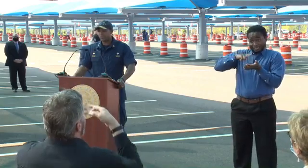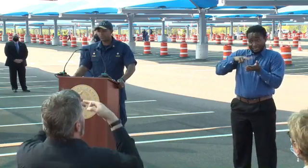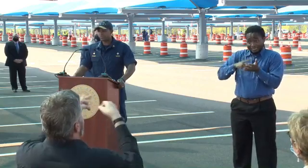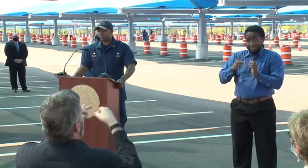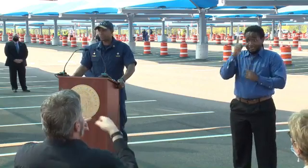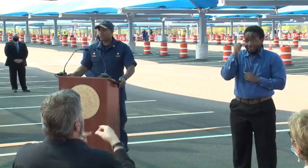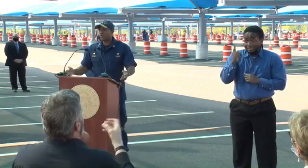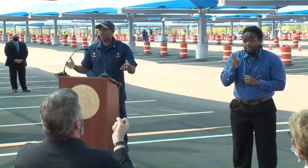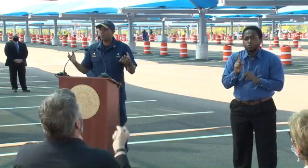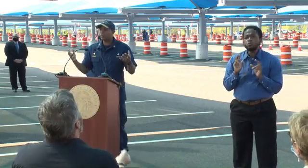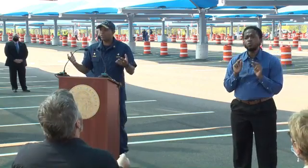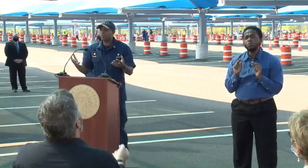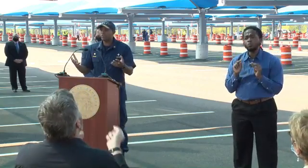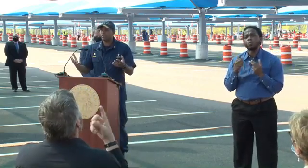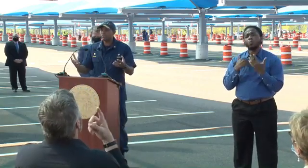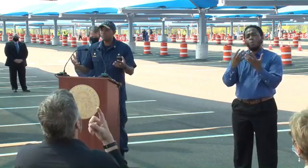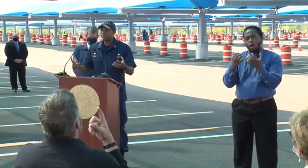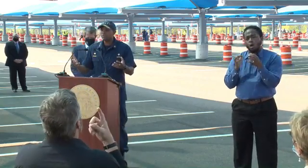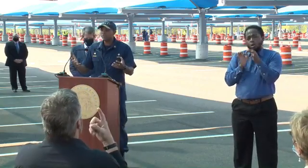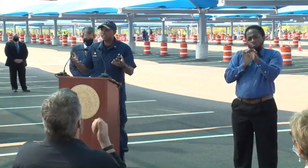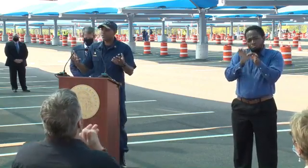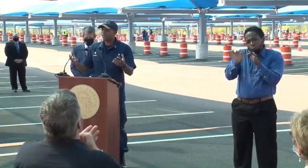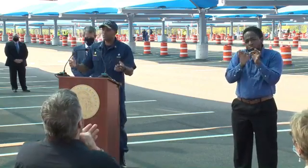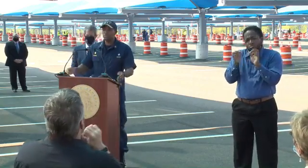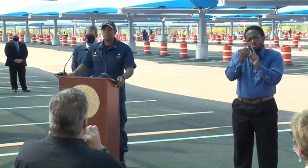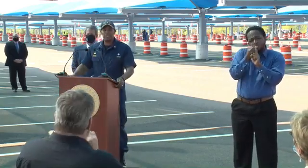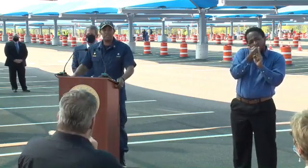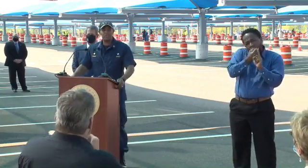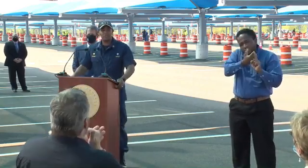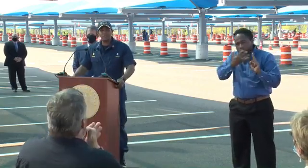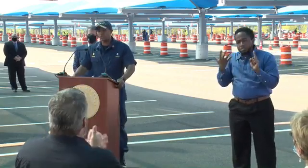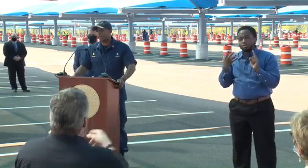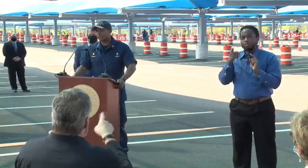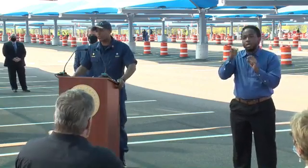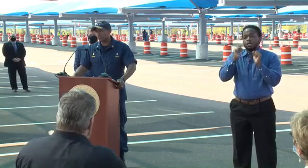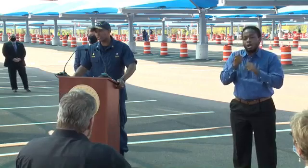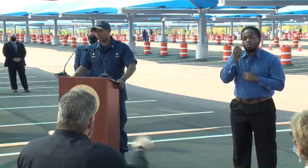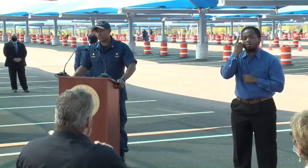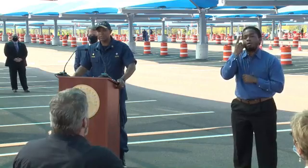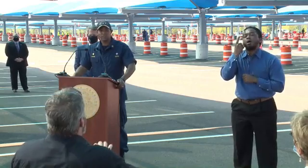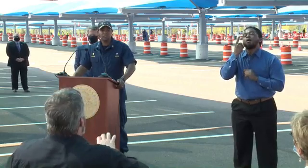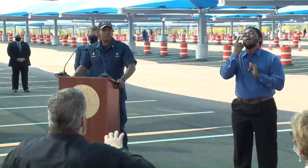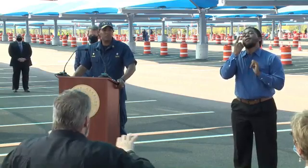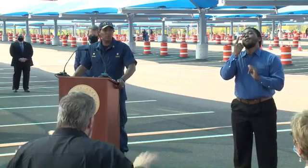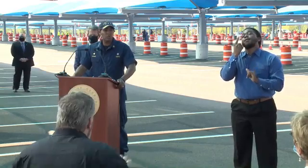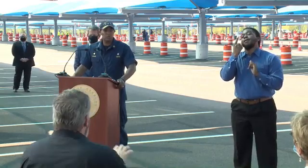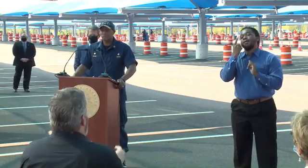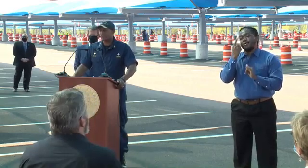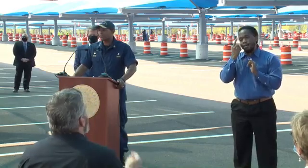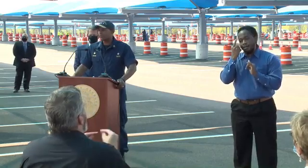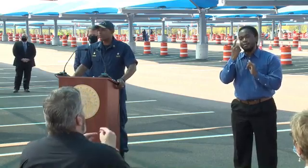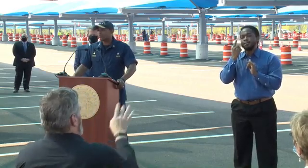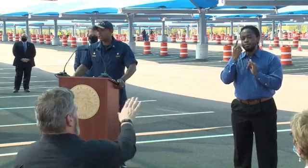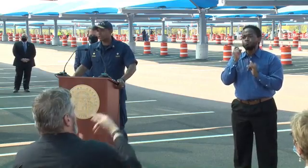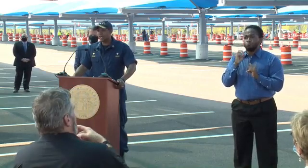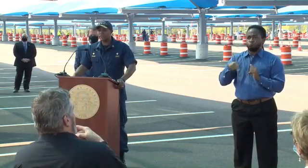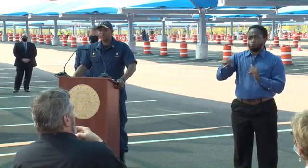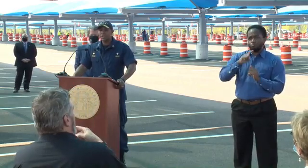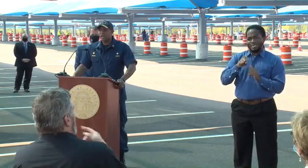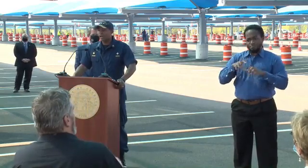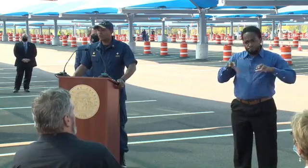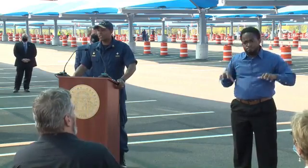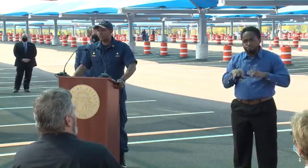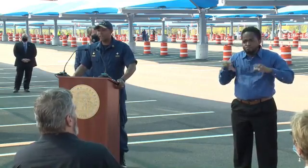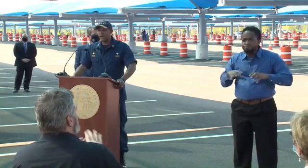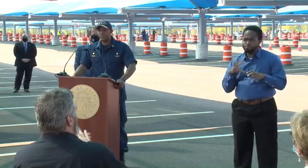health measures will help you be able to do more of the things that you enjoy. Worship, school,